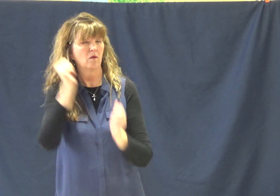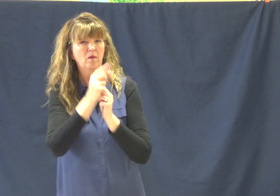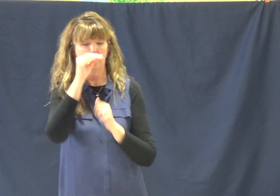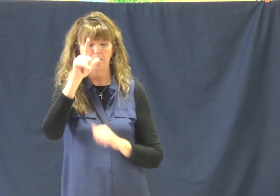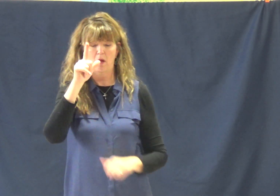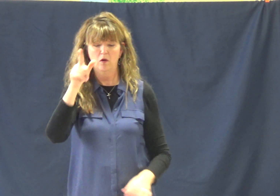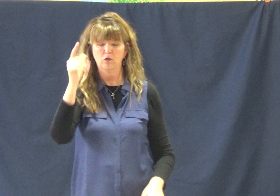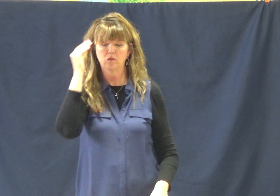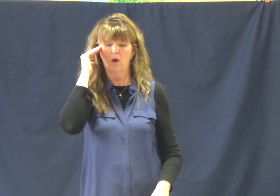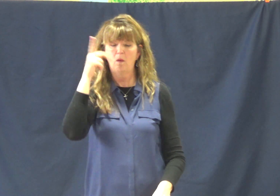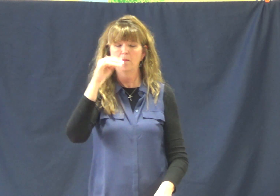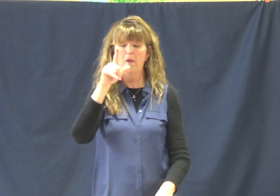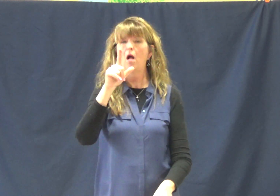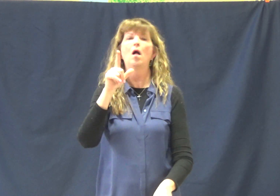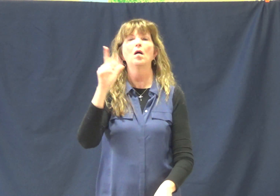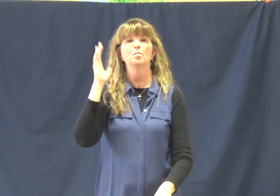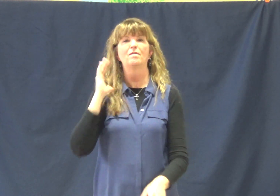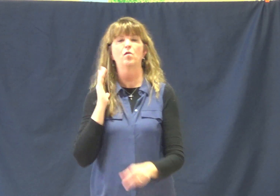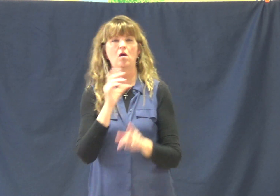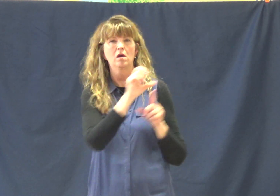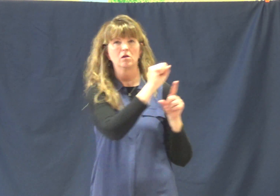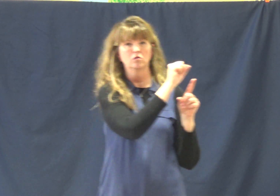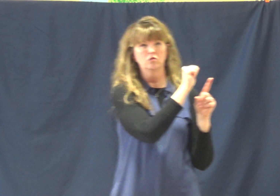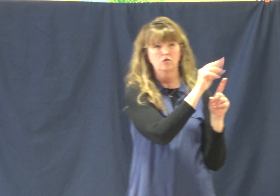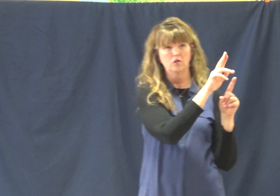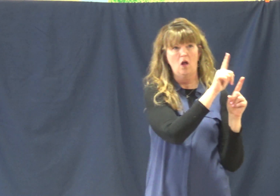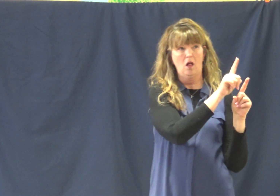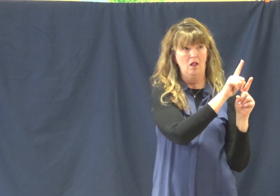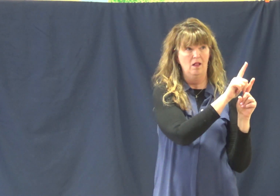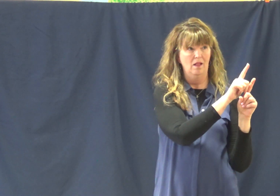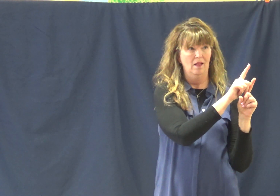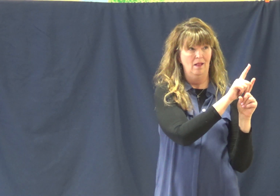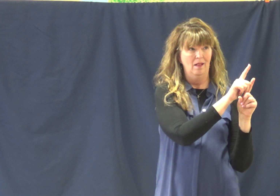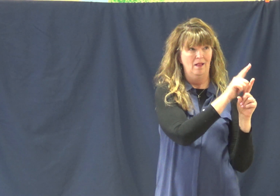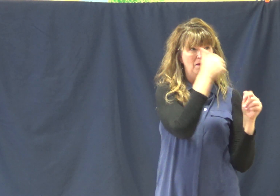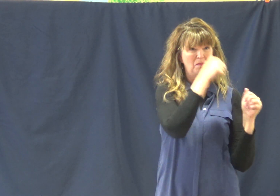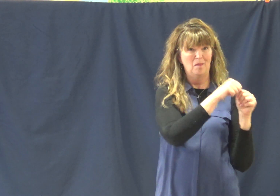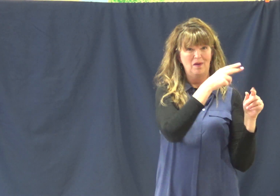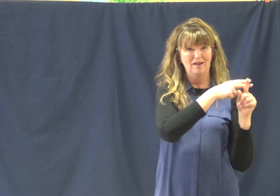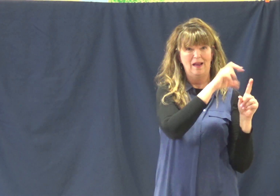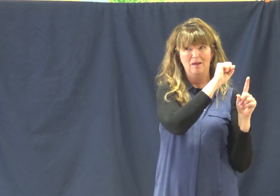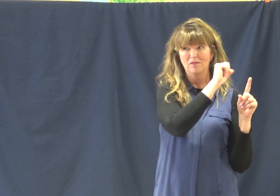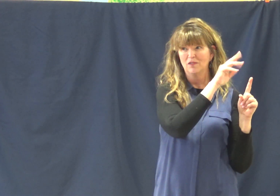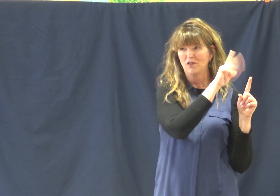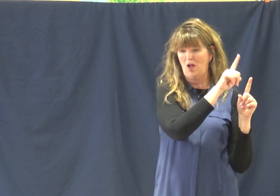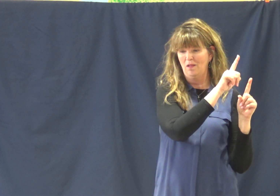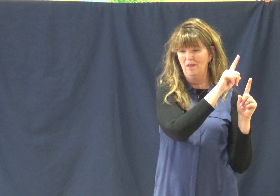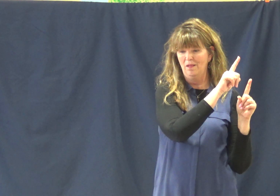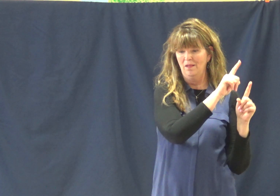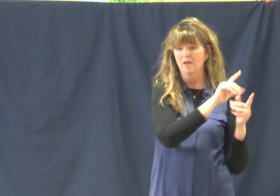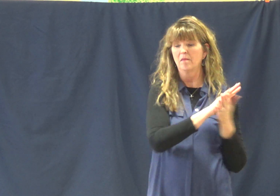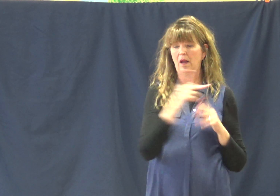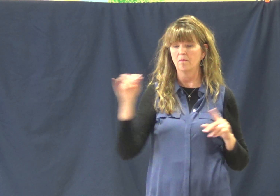If you're familiar with Paul, you know that before he was known as Saul.